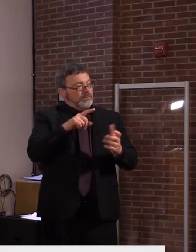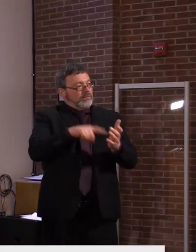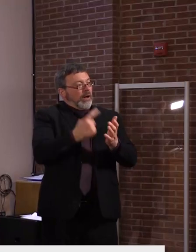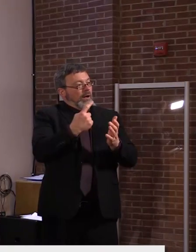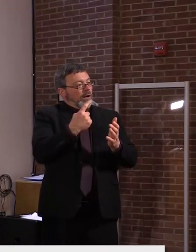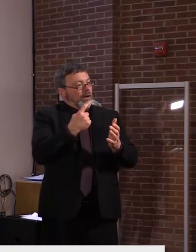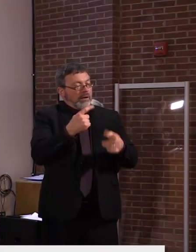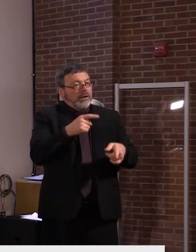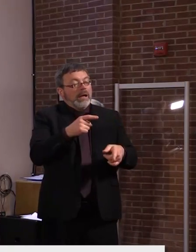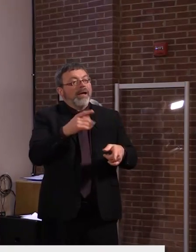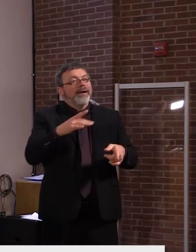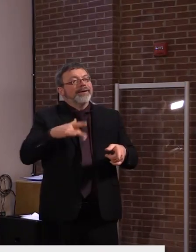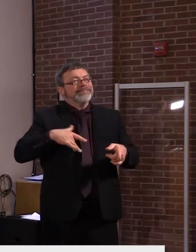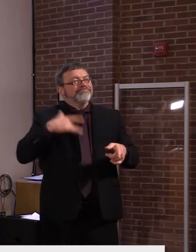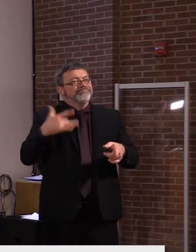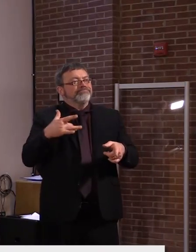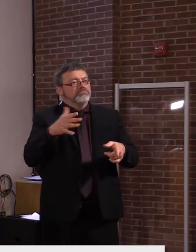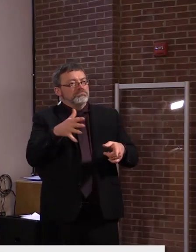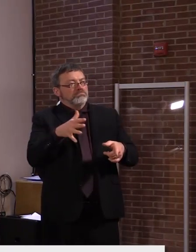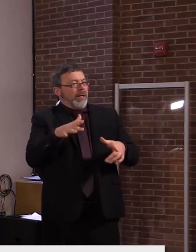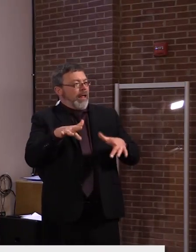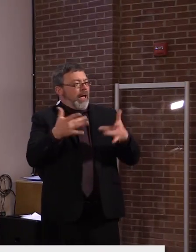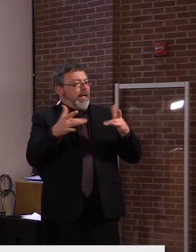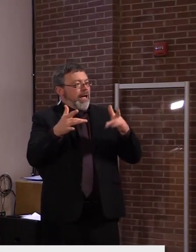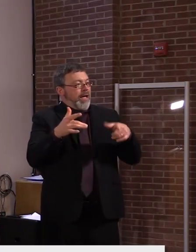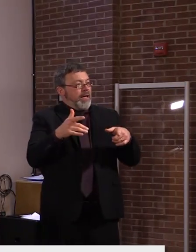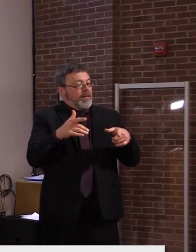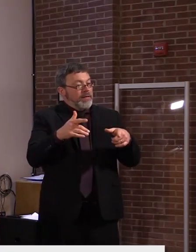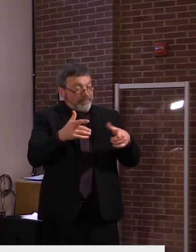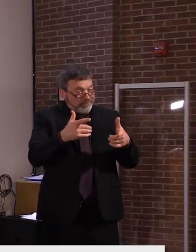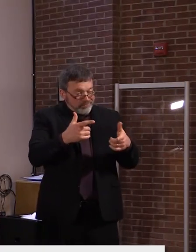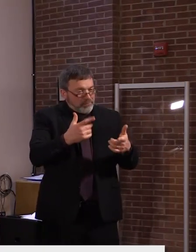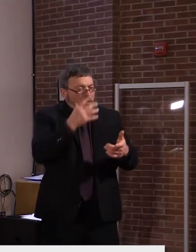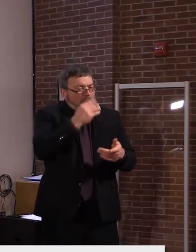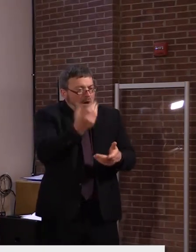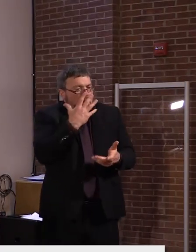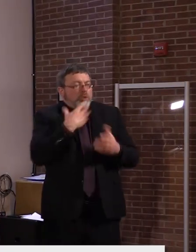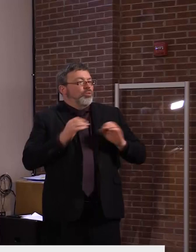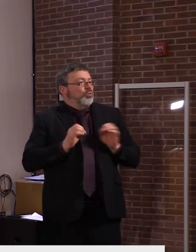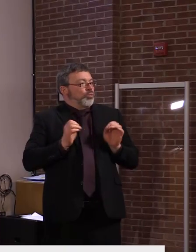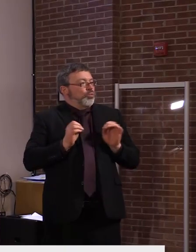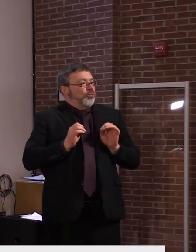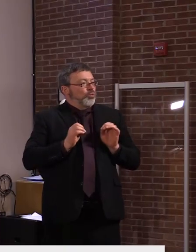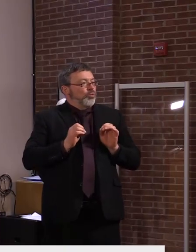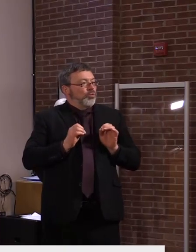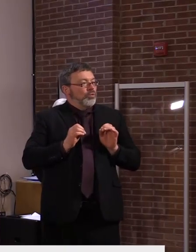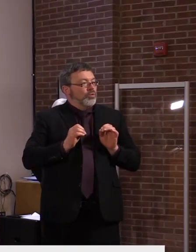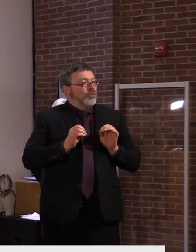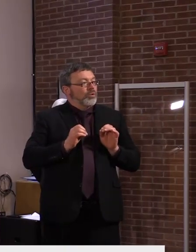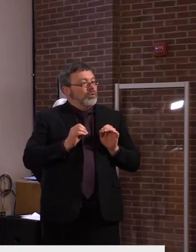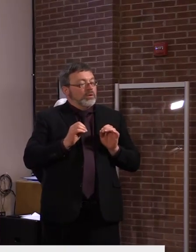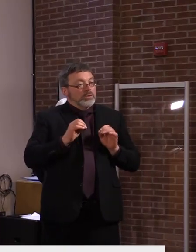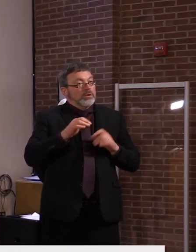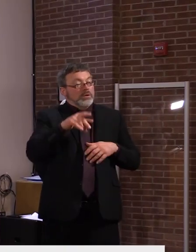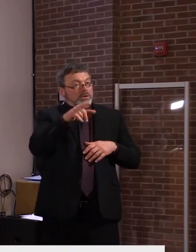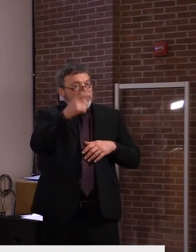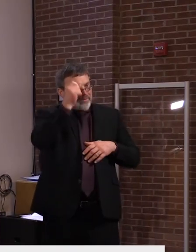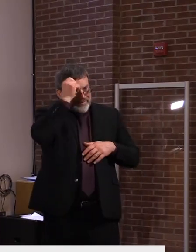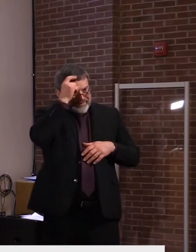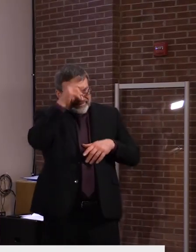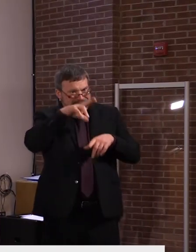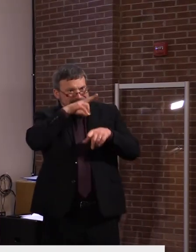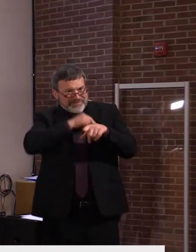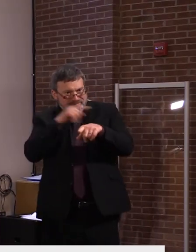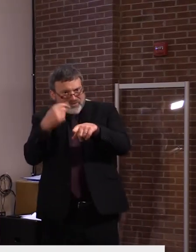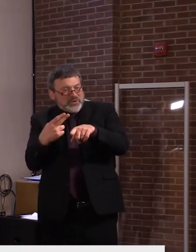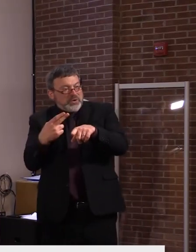talked about before. So we've recommended, especially for Thanksgiving, you do one either today or tomorrow, and then